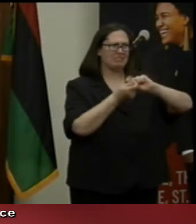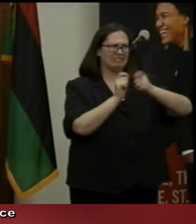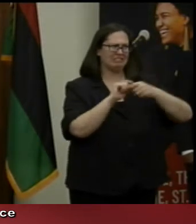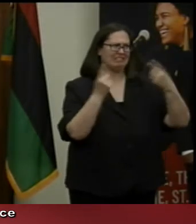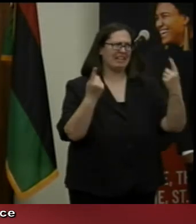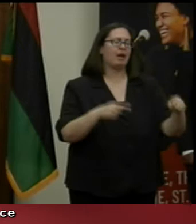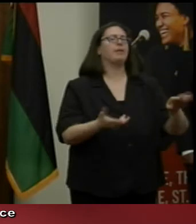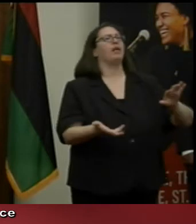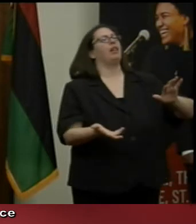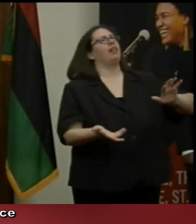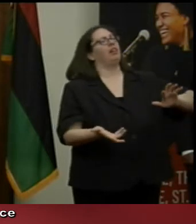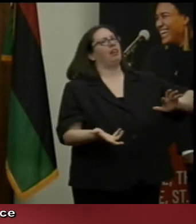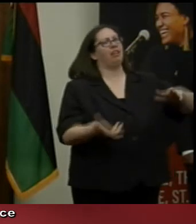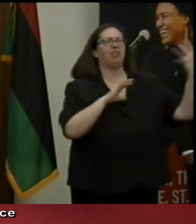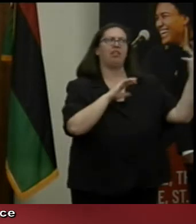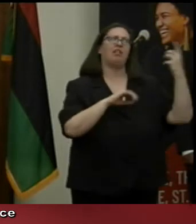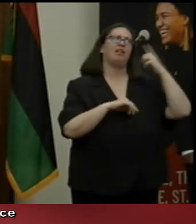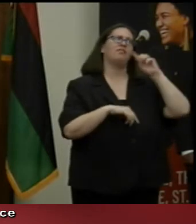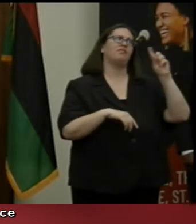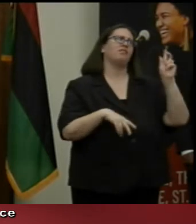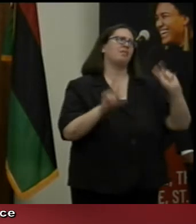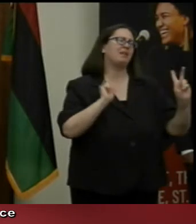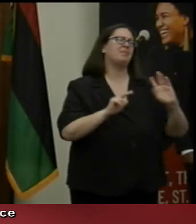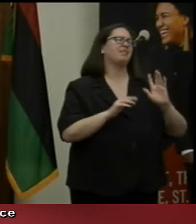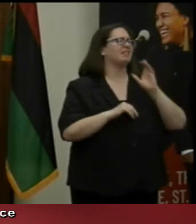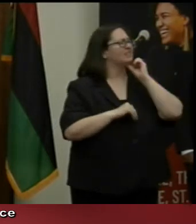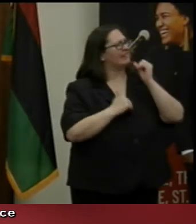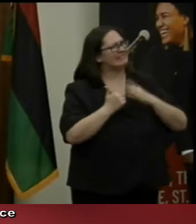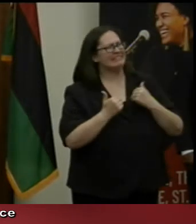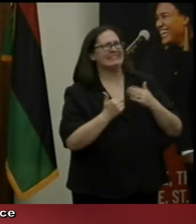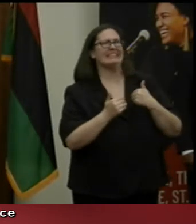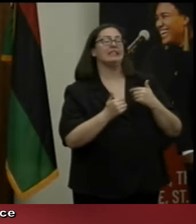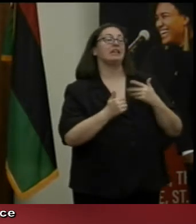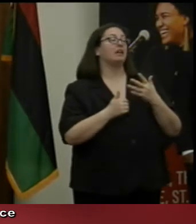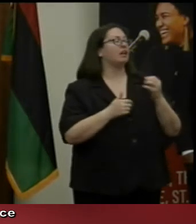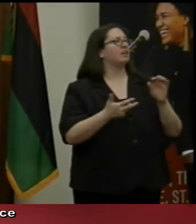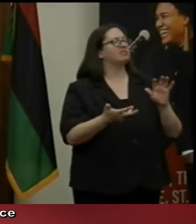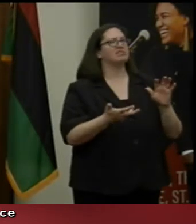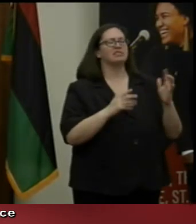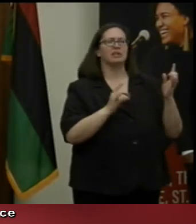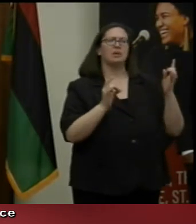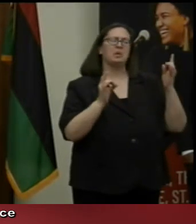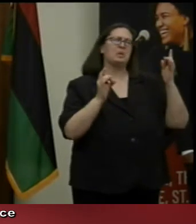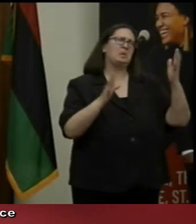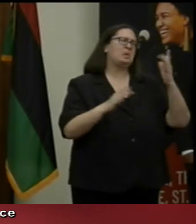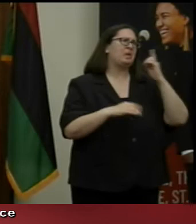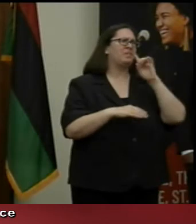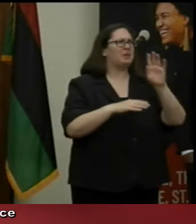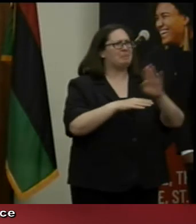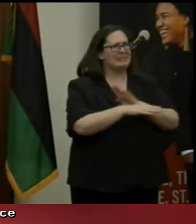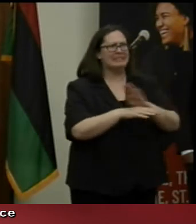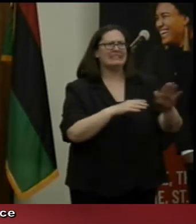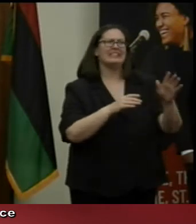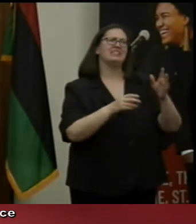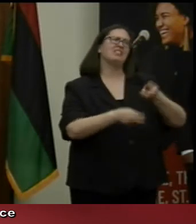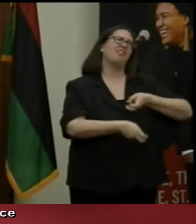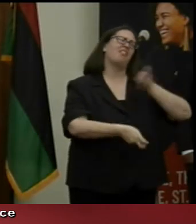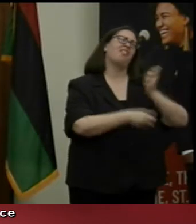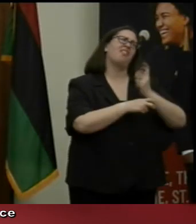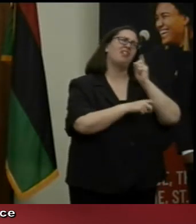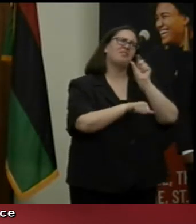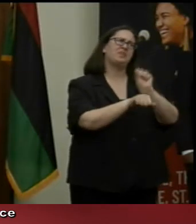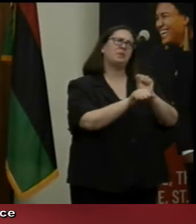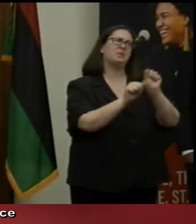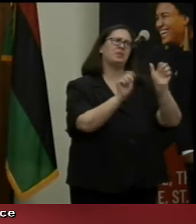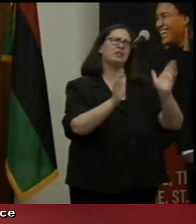folks, and frankly, downright devastating for businesses and for our workers. So I